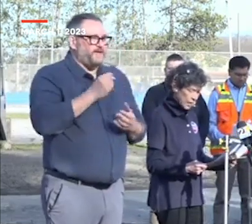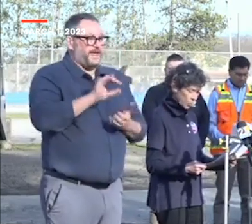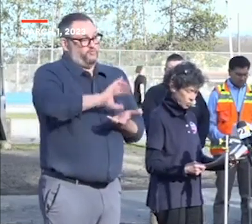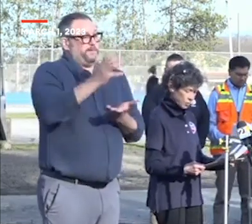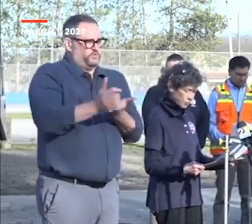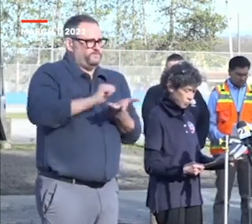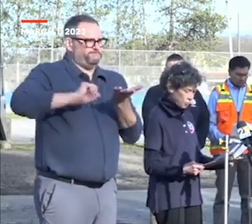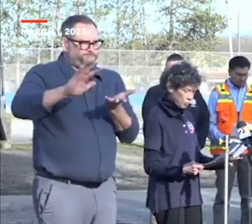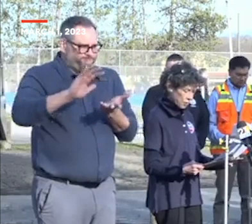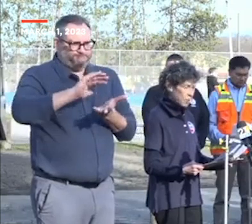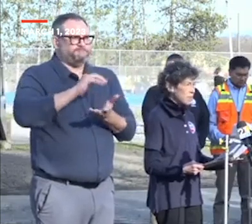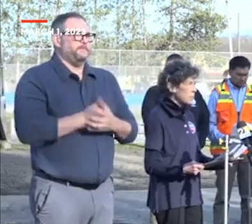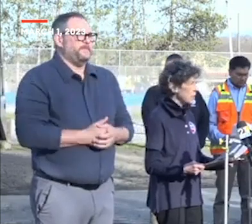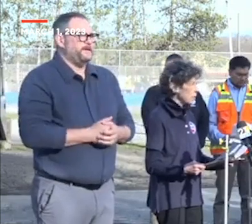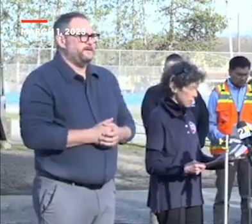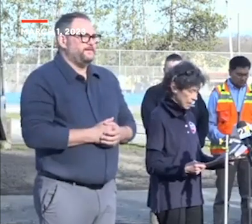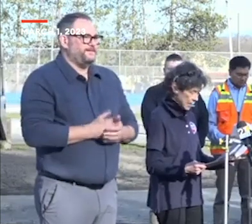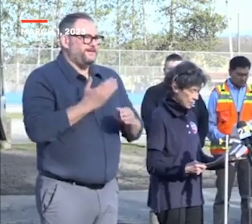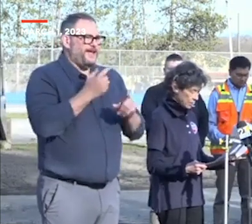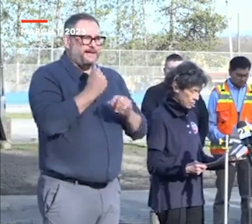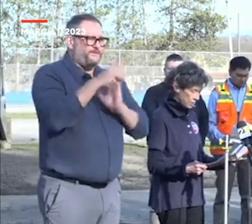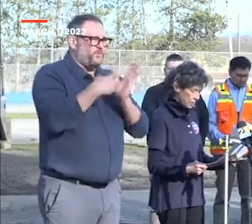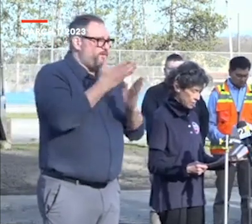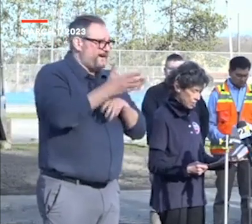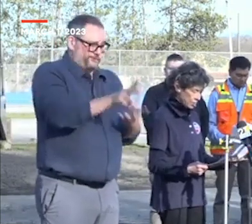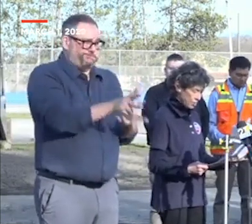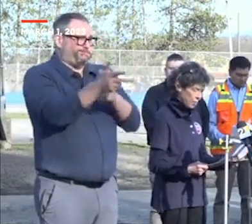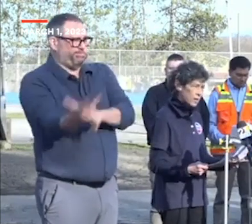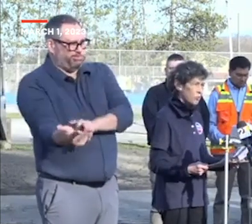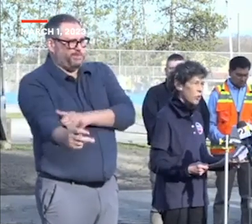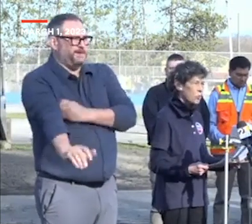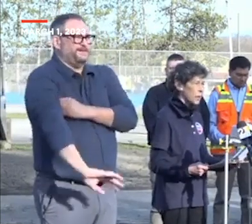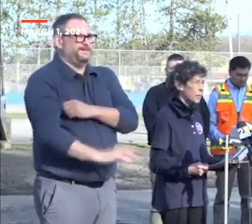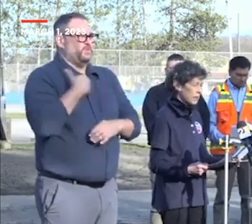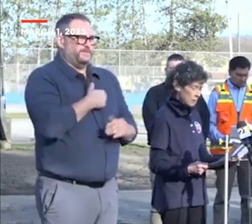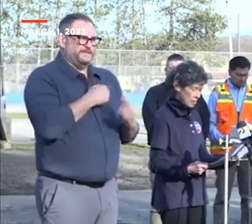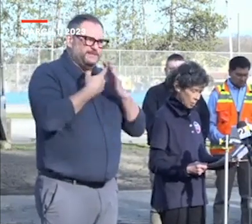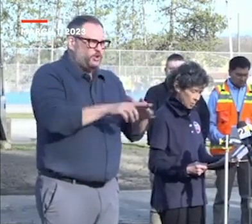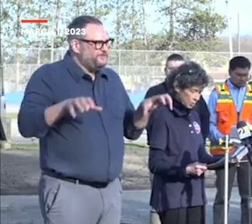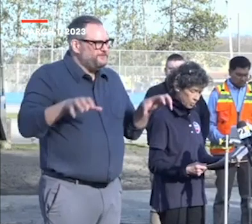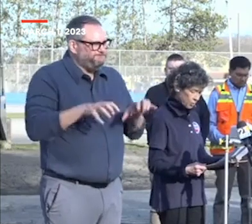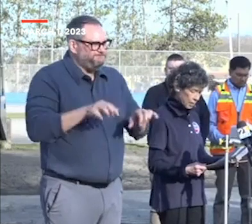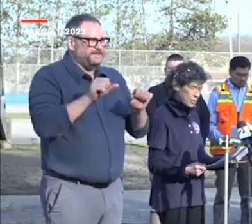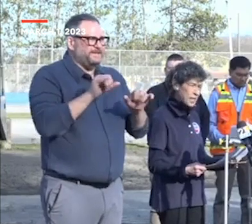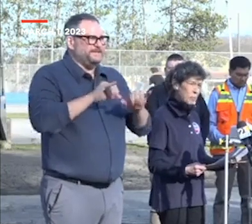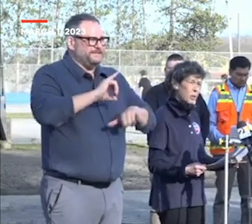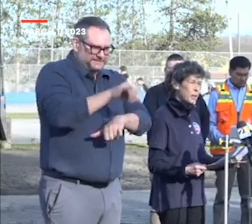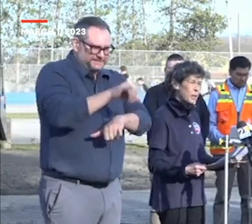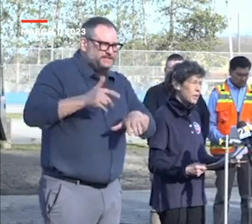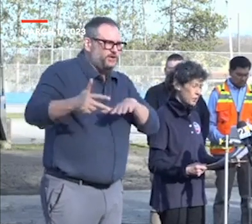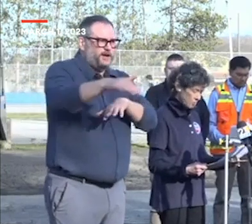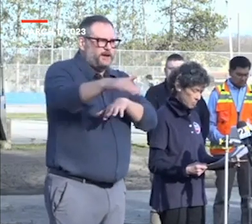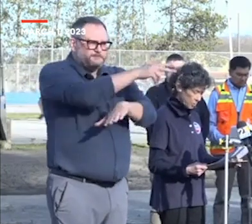Within hours after the derailment, EPA began conducting stationary and roaming air monitoring and